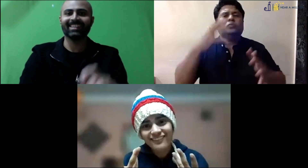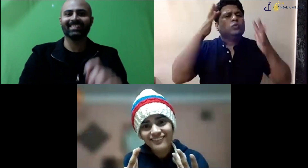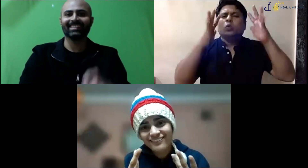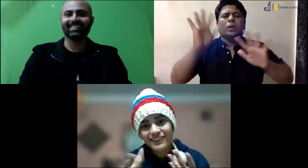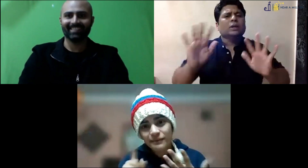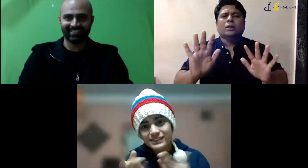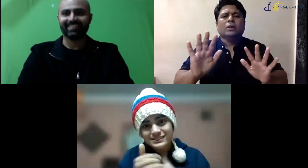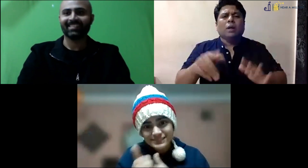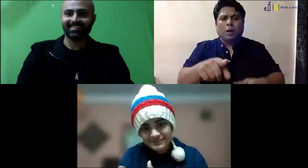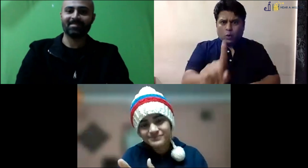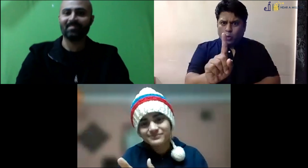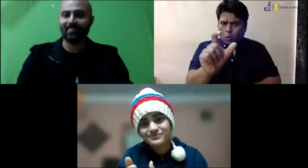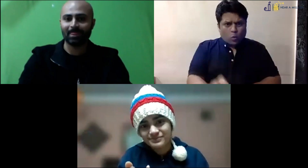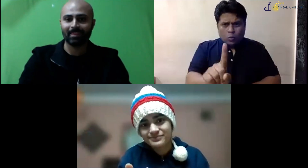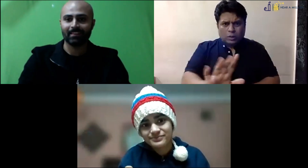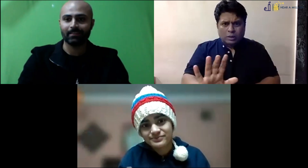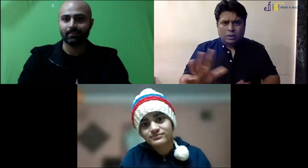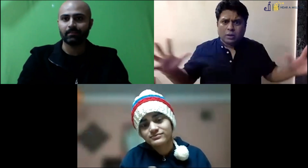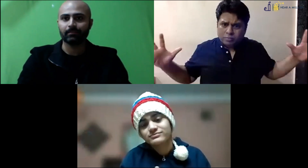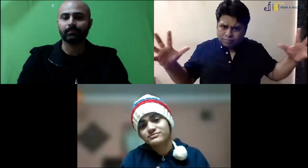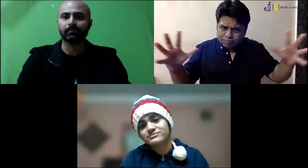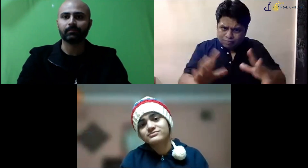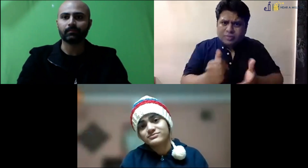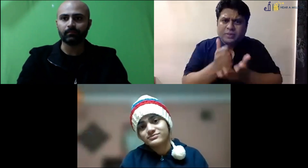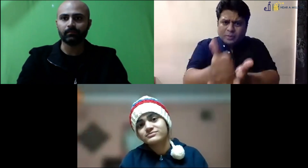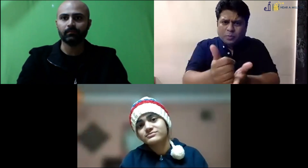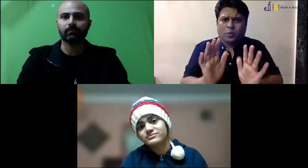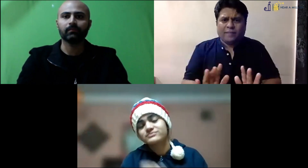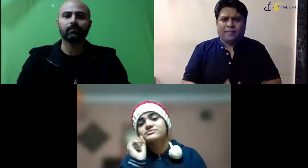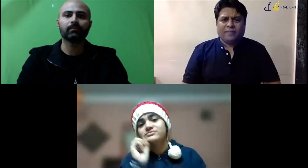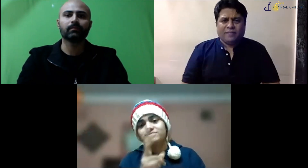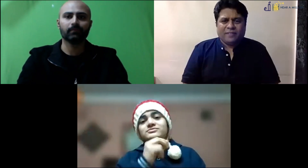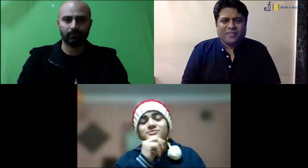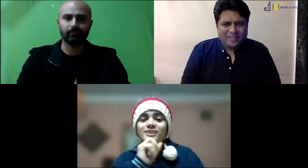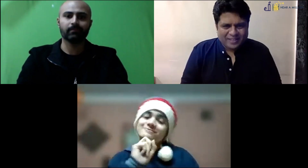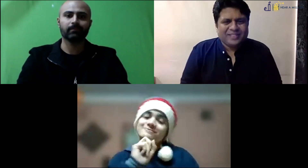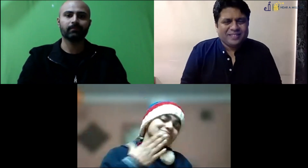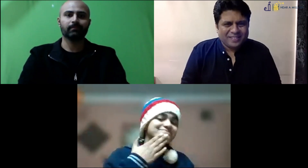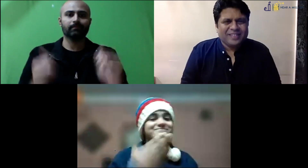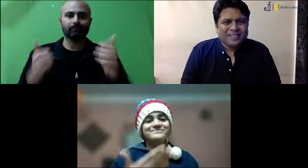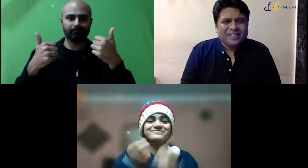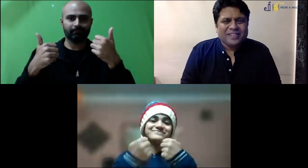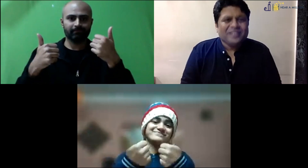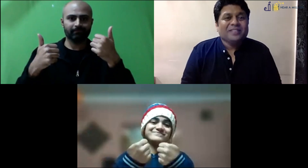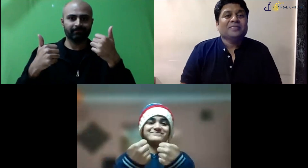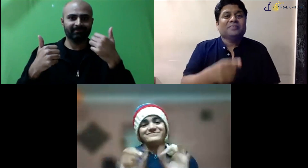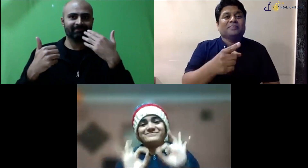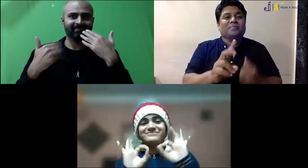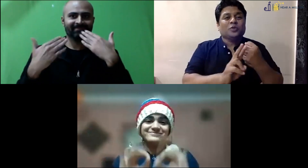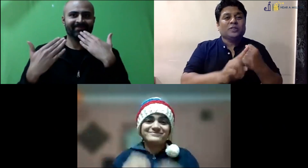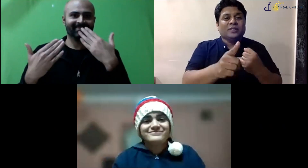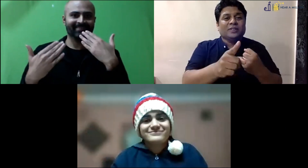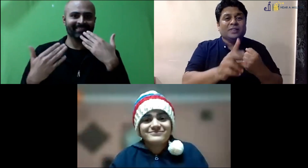was just thinking that way. No, don't get worried. You are not alone, right? There will be people who will be helping you, your dream